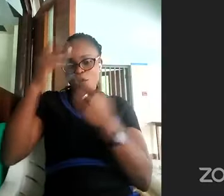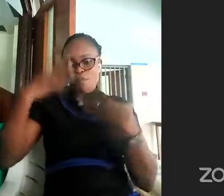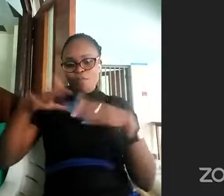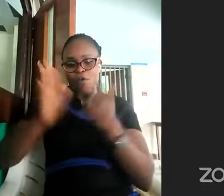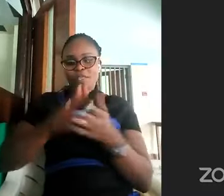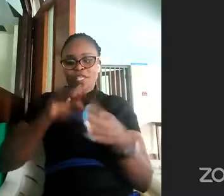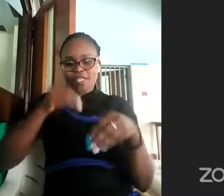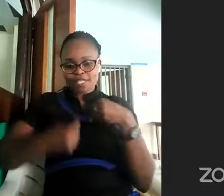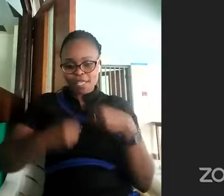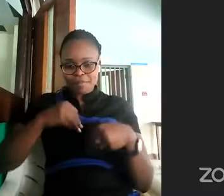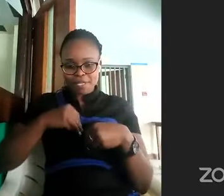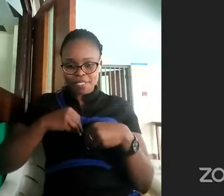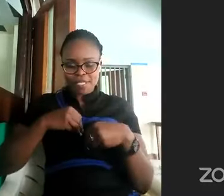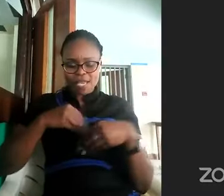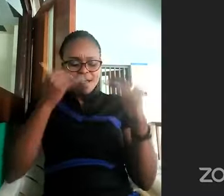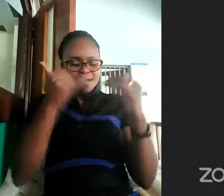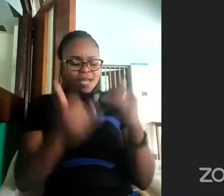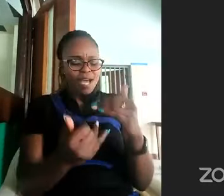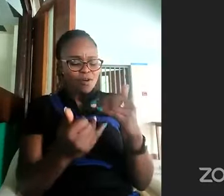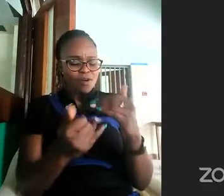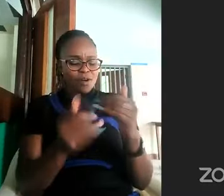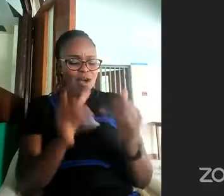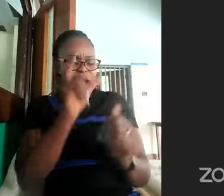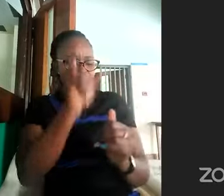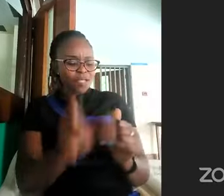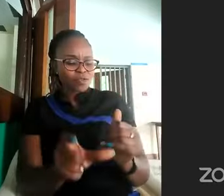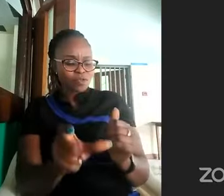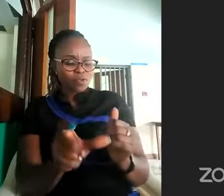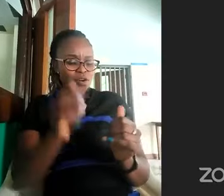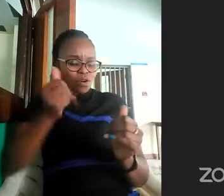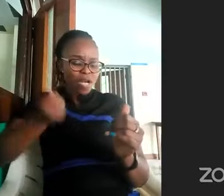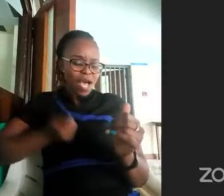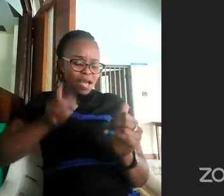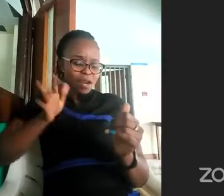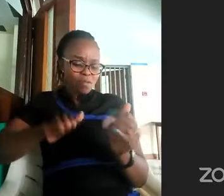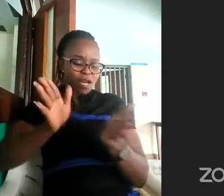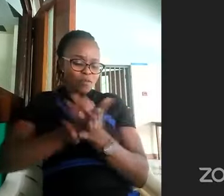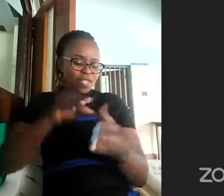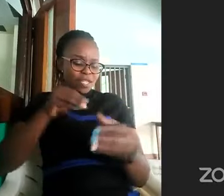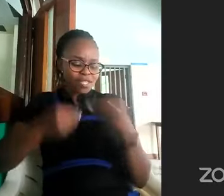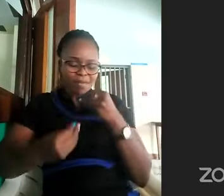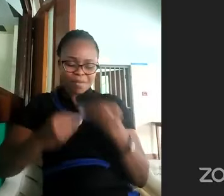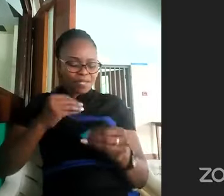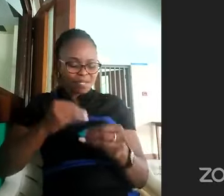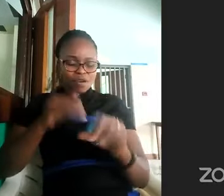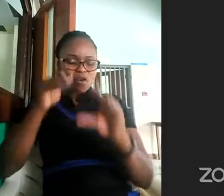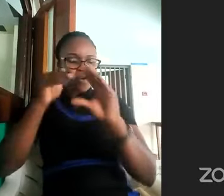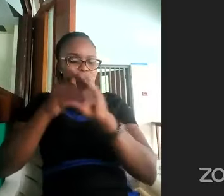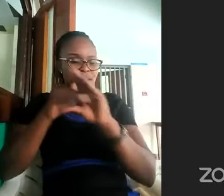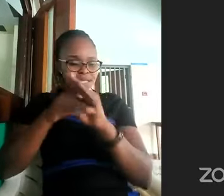woman and girls to get that money is not easy in our country. By the time